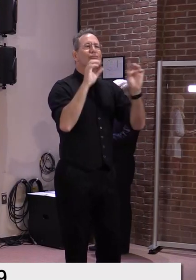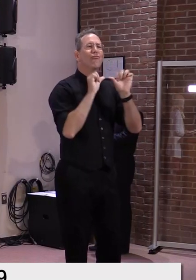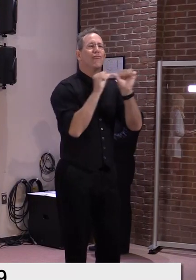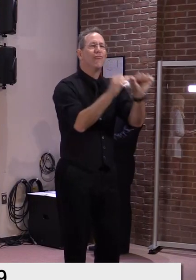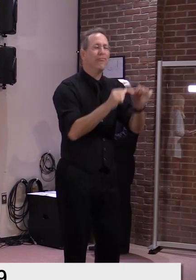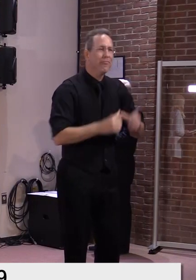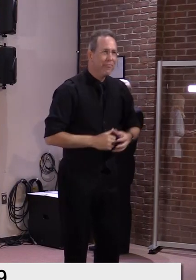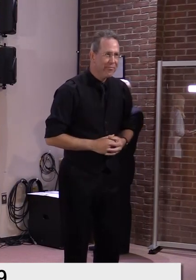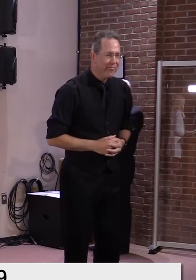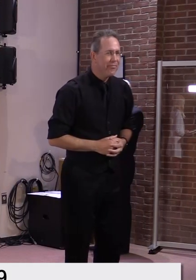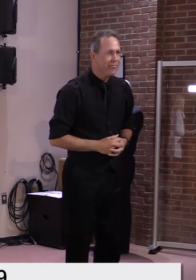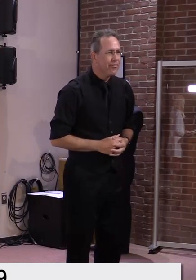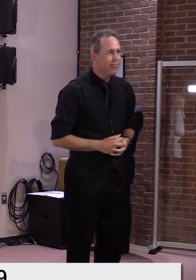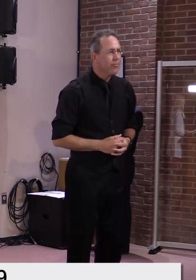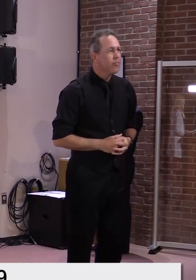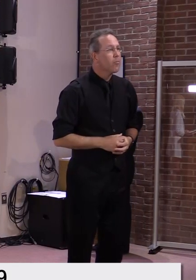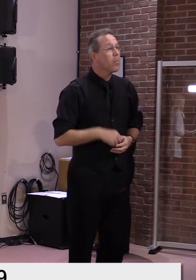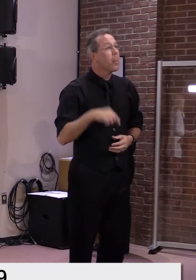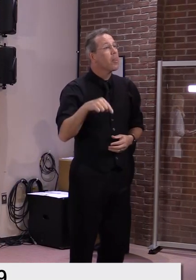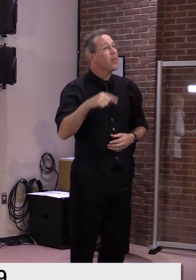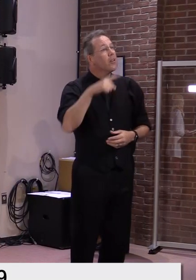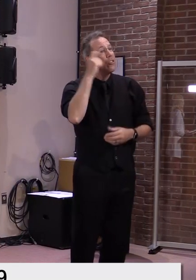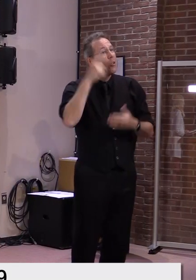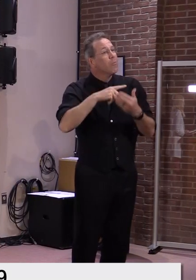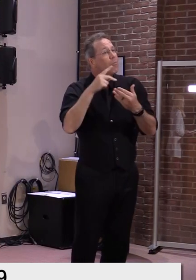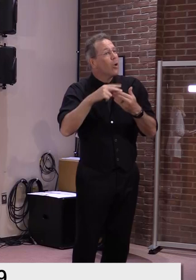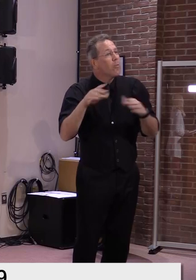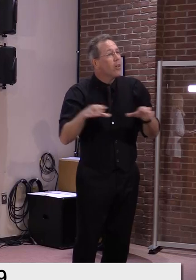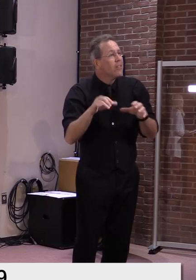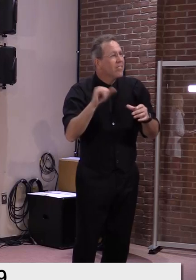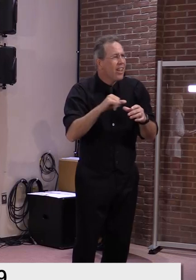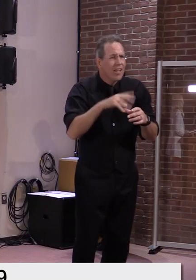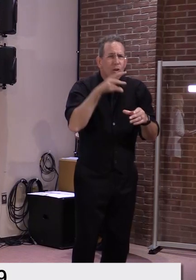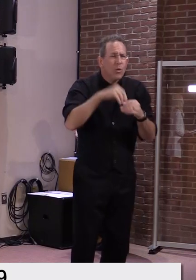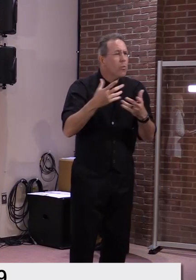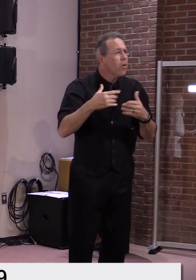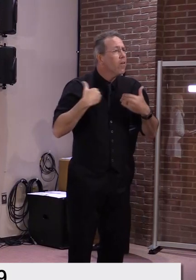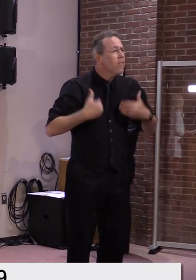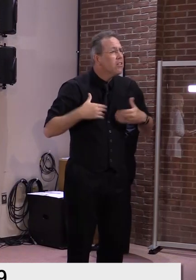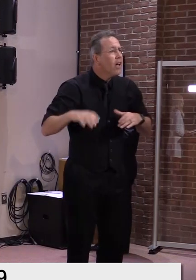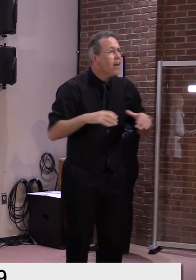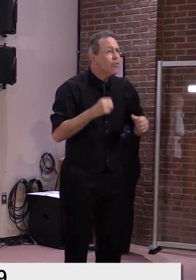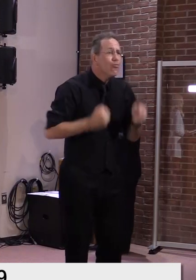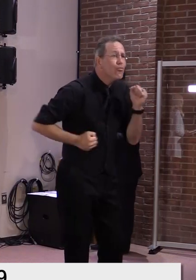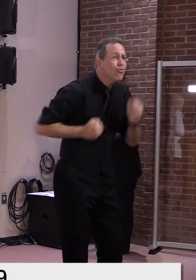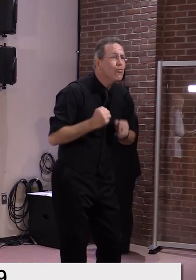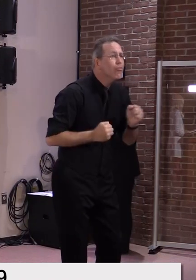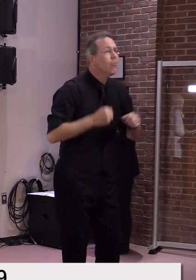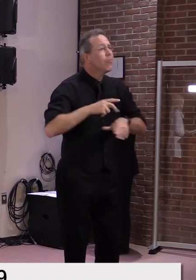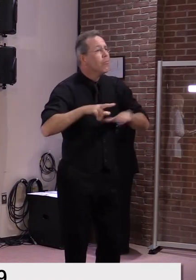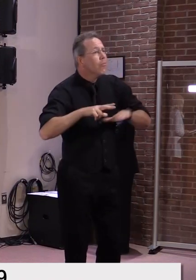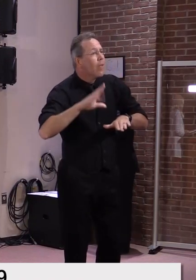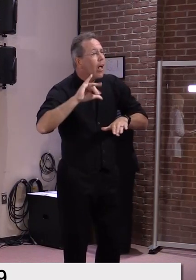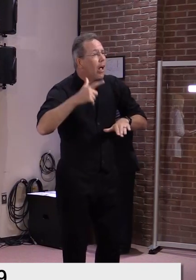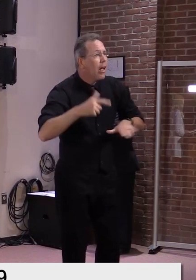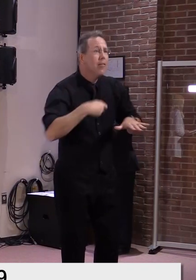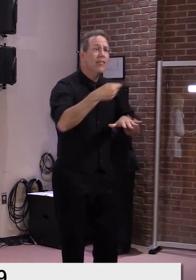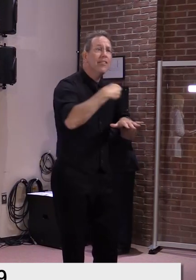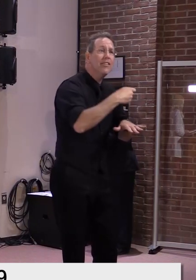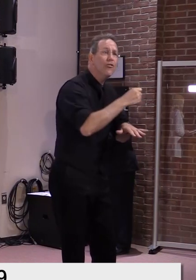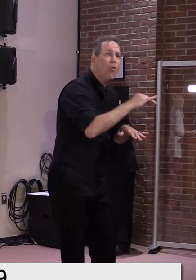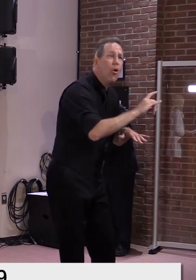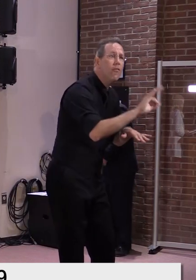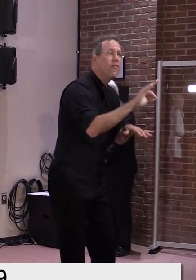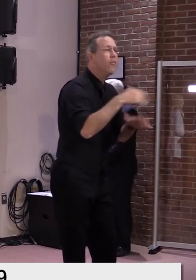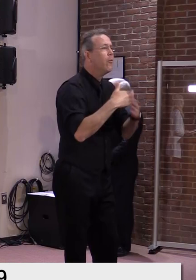enrichment activities allow kids to be physically active, to socialize with other kids, to unplug from screens, and to